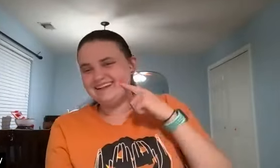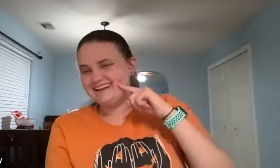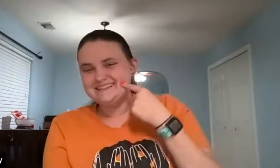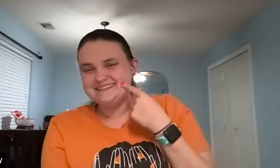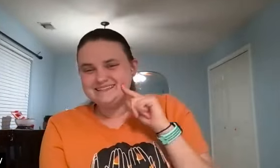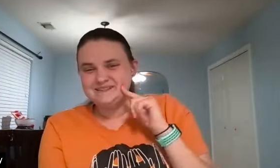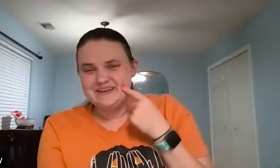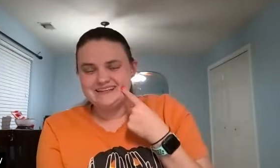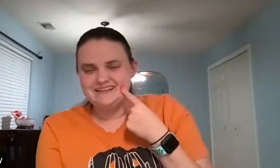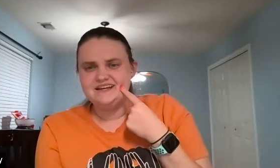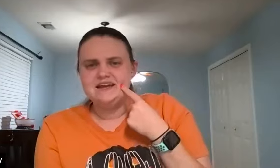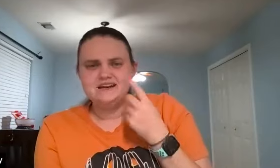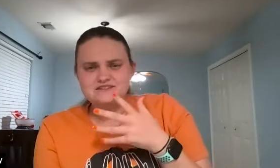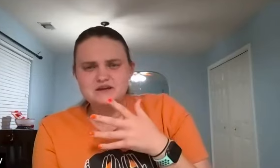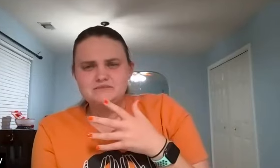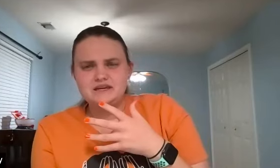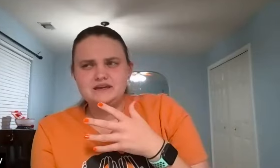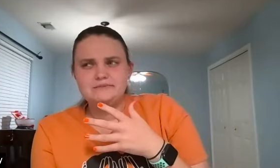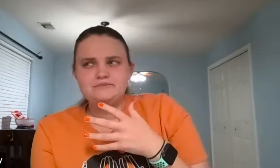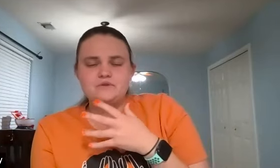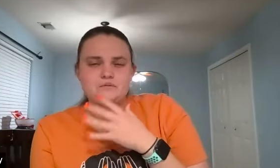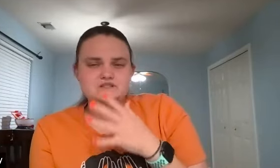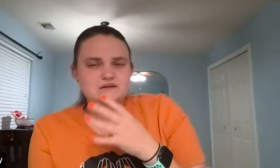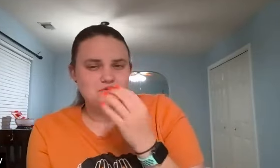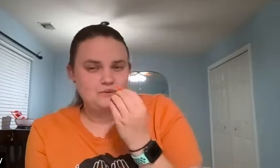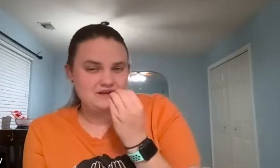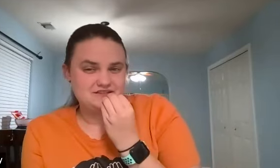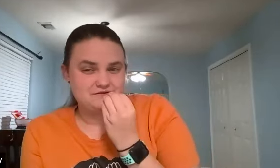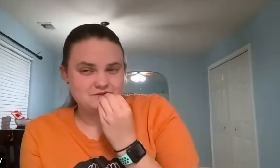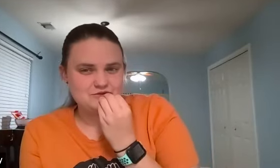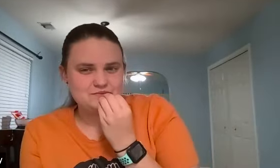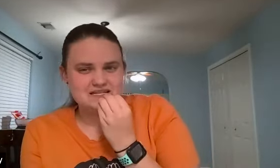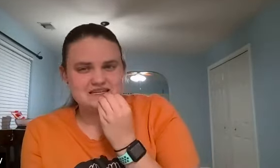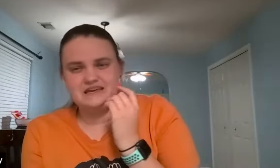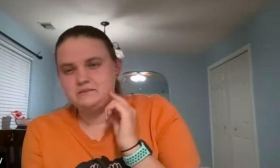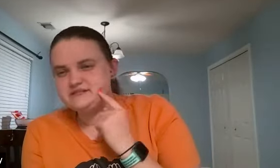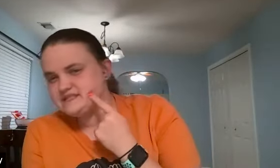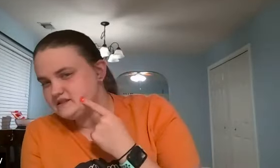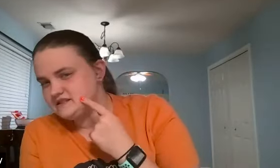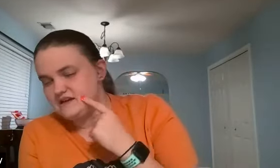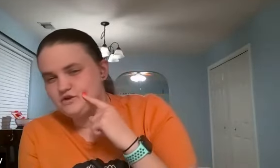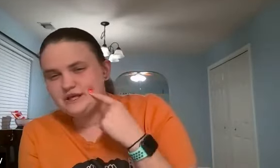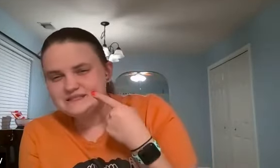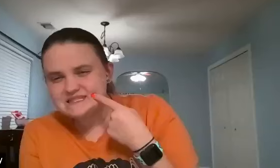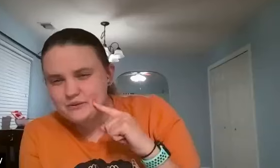Like, so candy. It also can be, we'll see when we get to foods, but it's like, it can be the sign for like